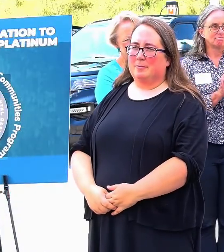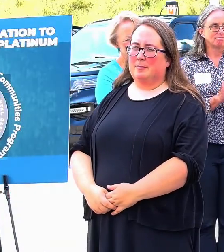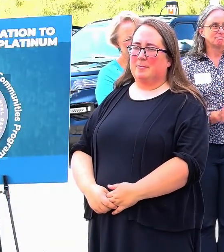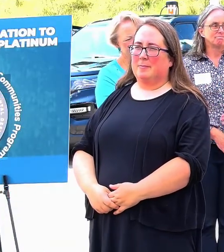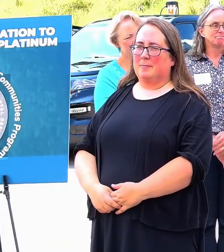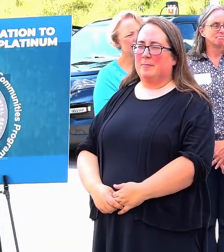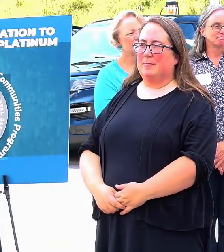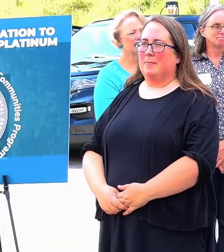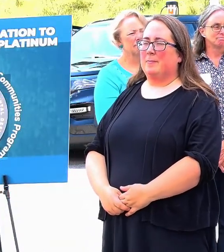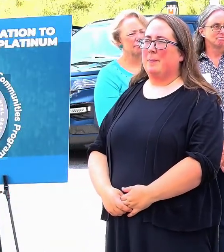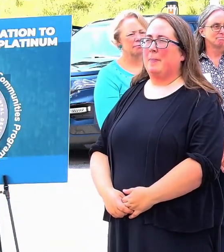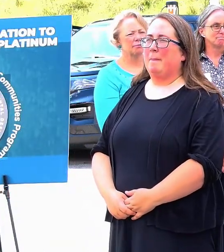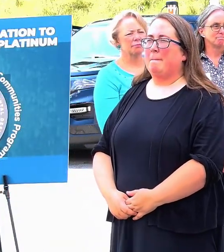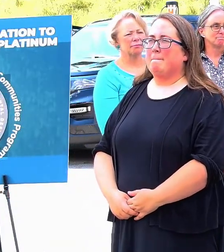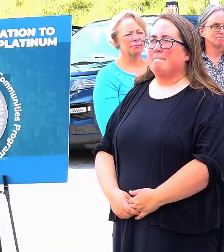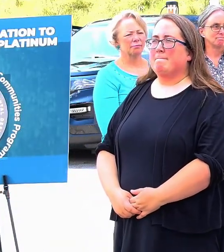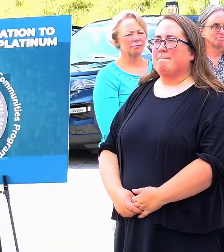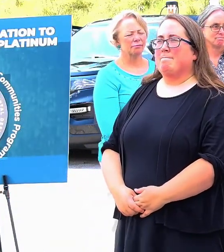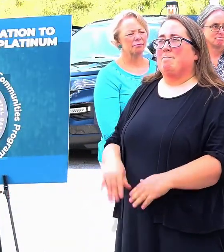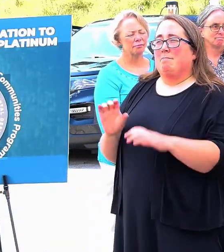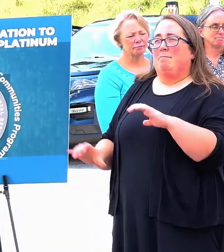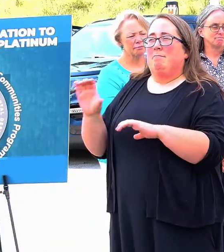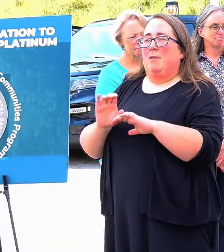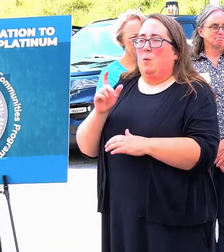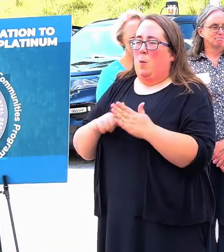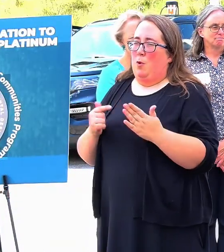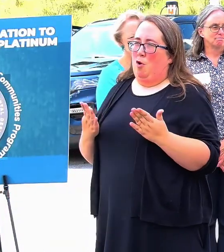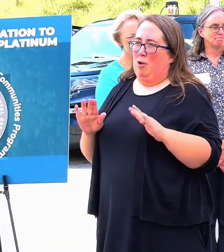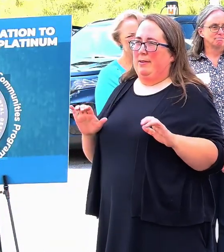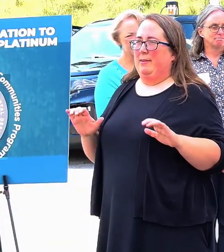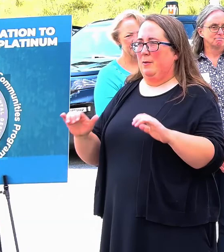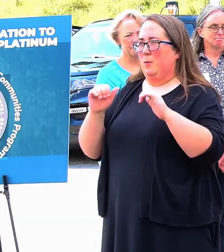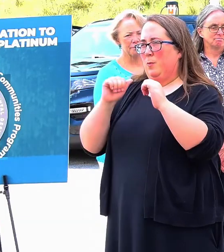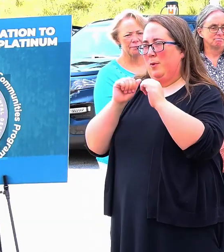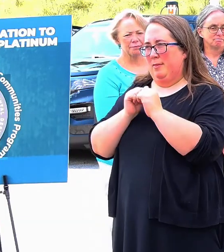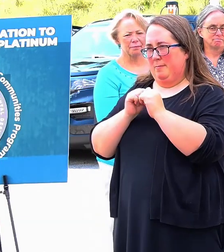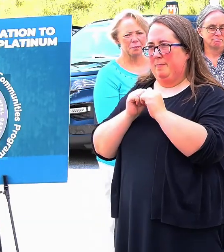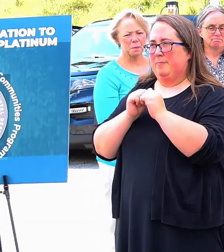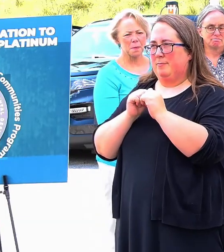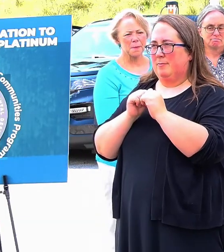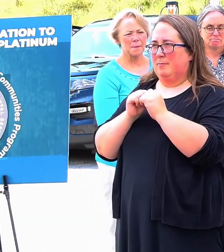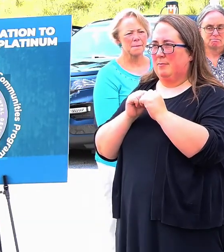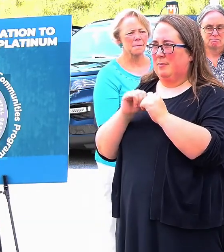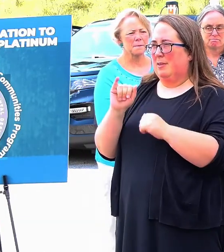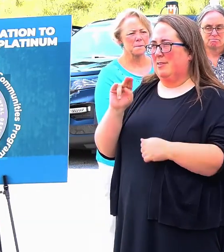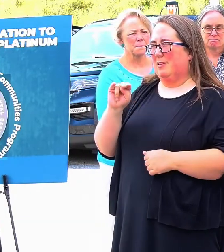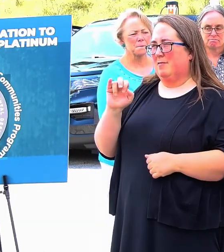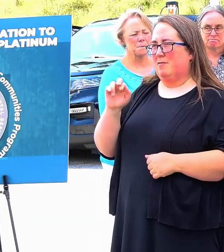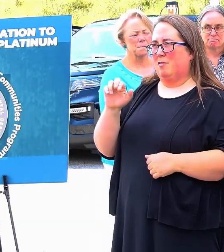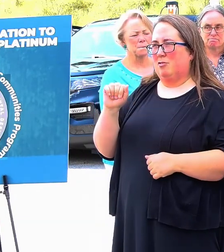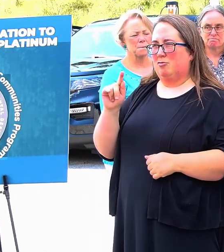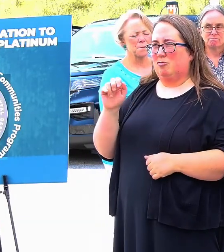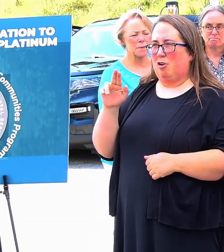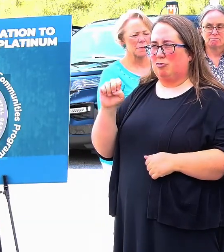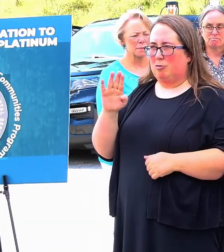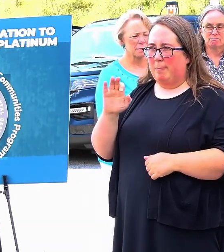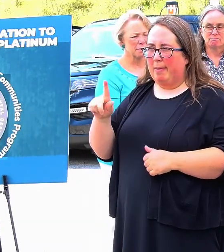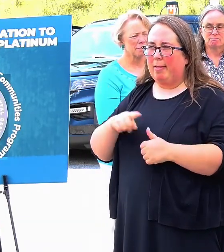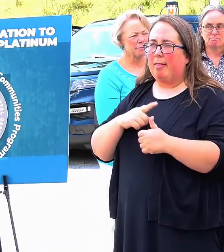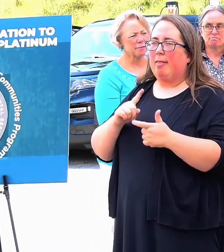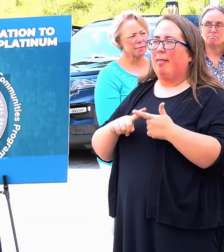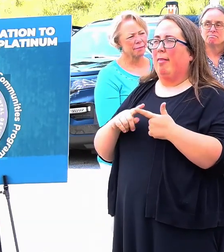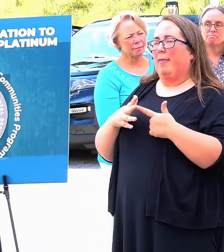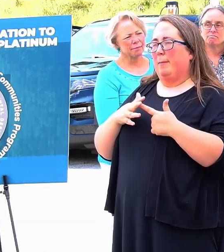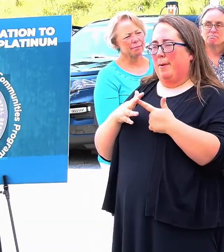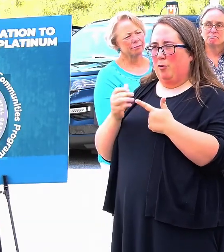And it's on top of what we were able to get done in the infrastructure bill, in the American